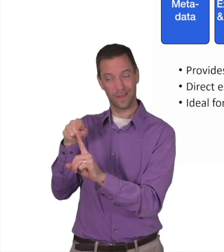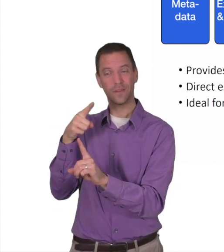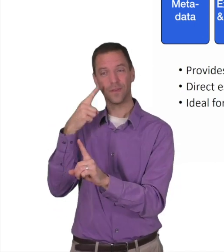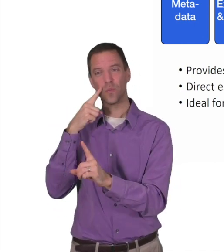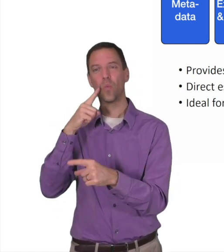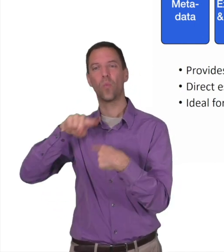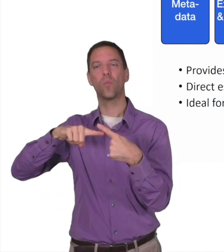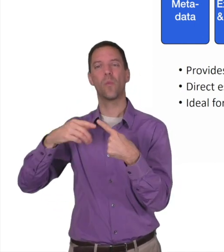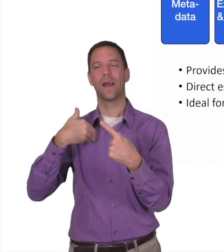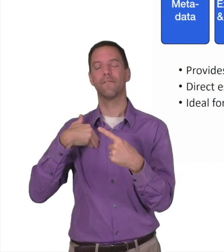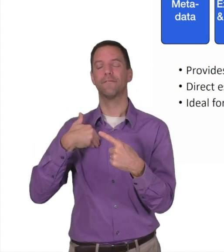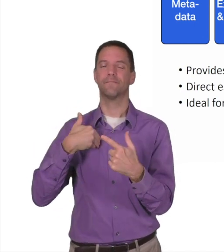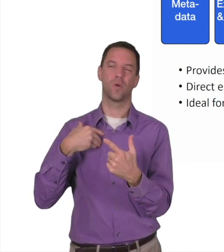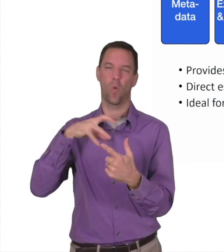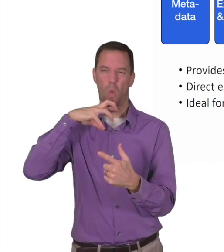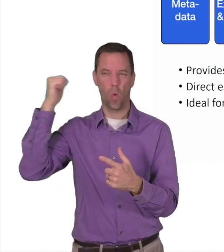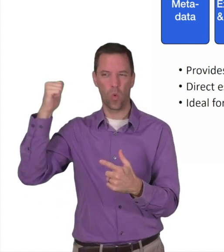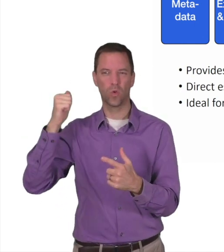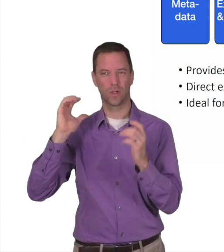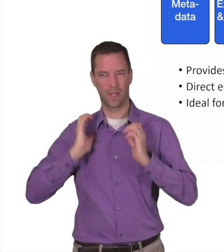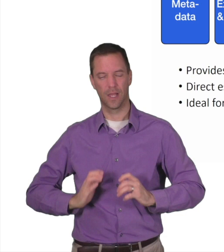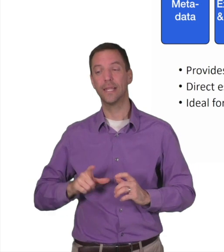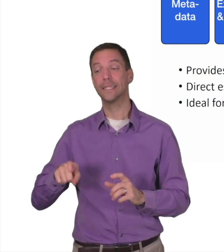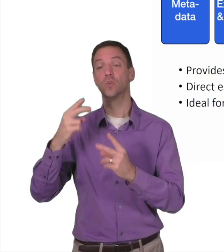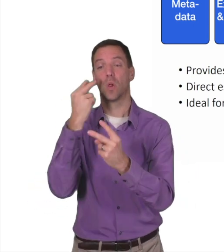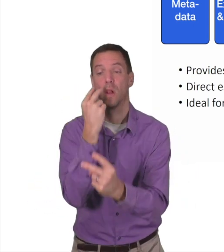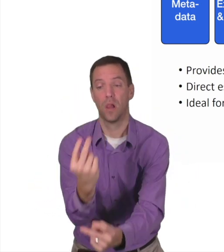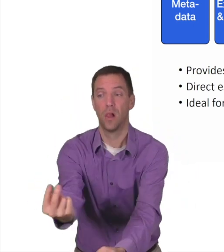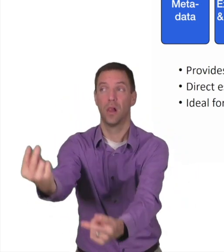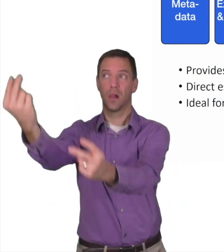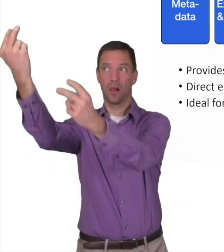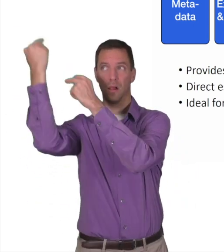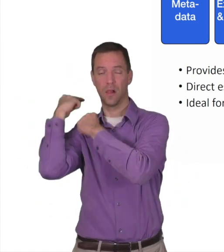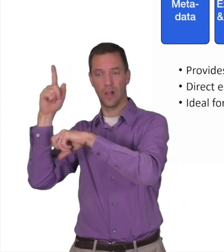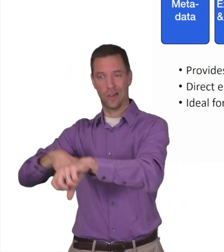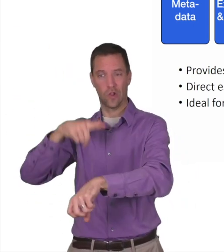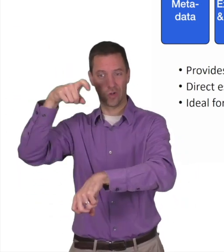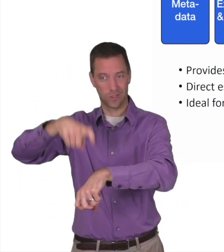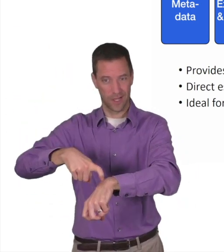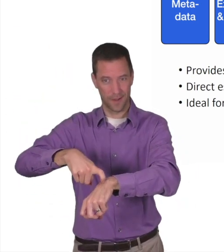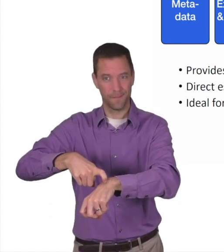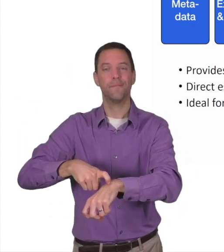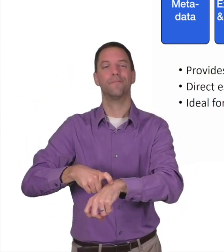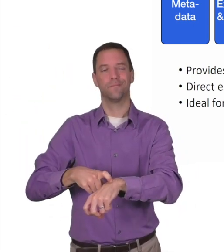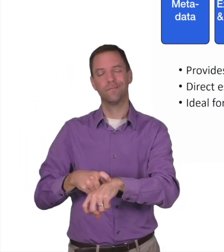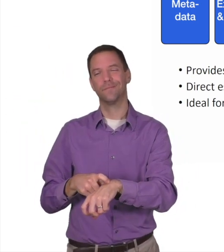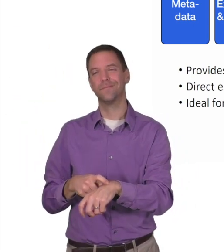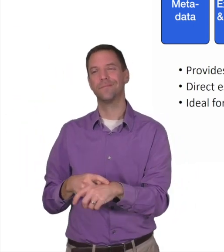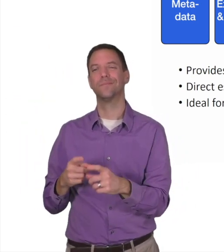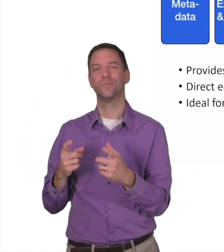simpler. And so we prefer to use that when you have an older client and you have to look back a longer amount of time.